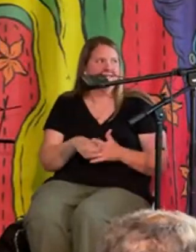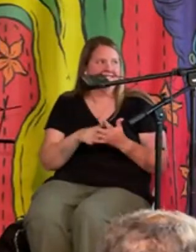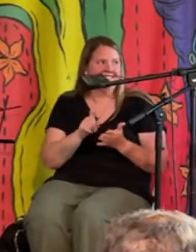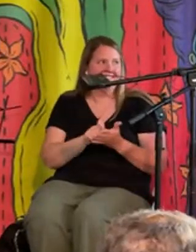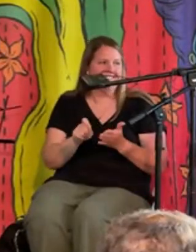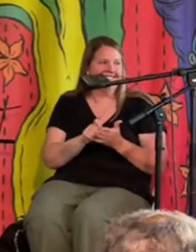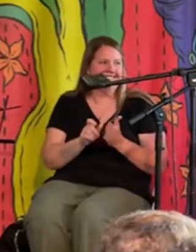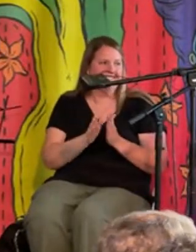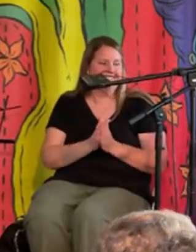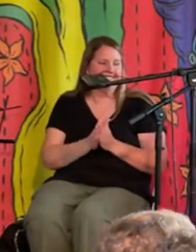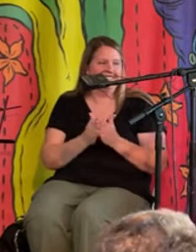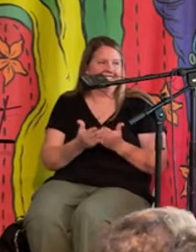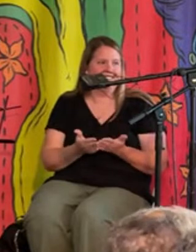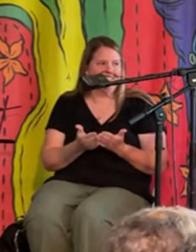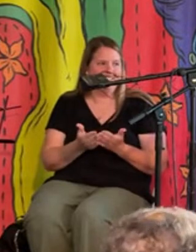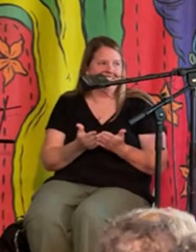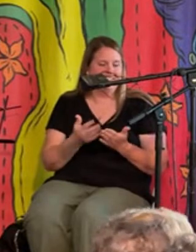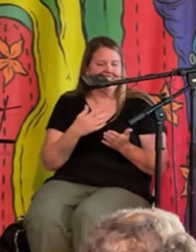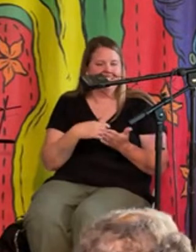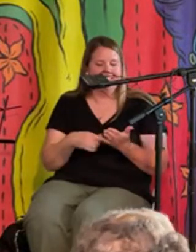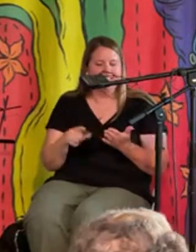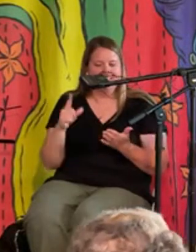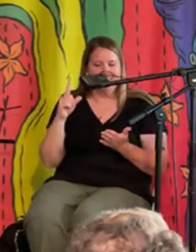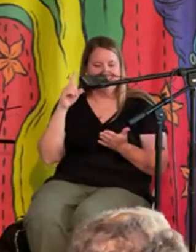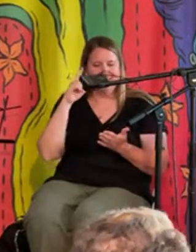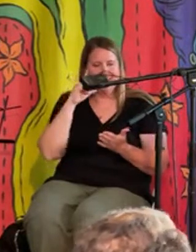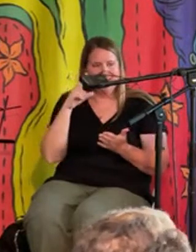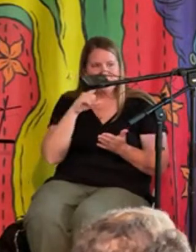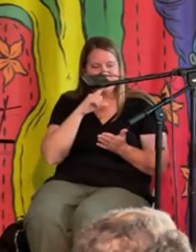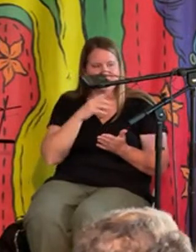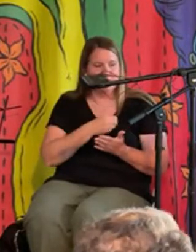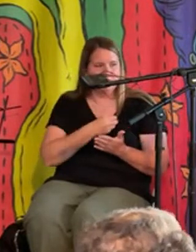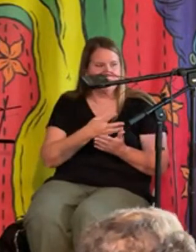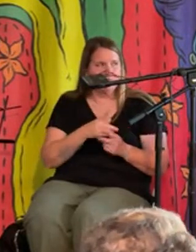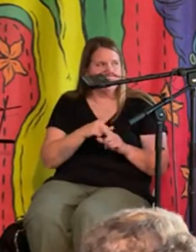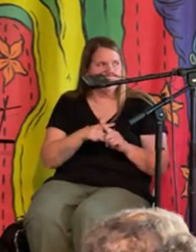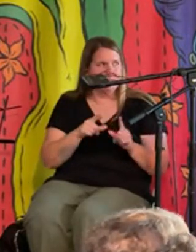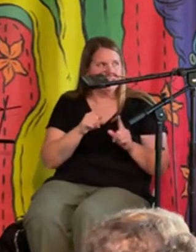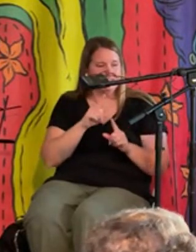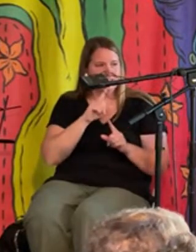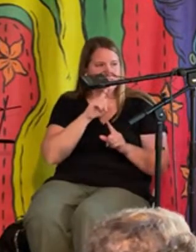I was a narrative poet, and by the middle I realized I really wasn't.